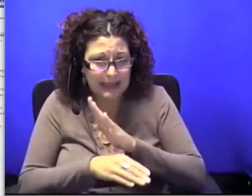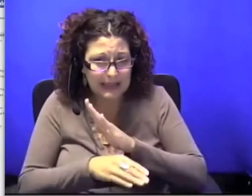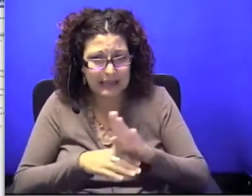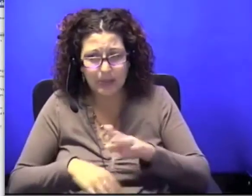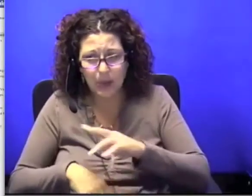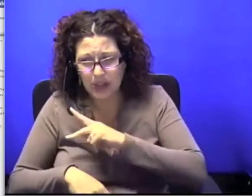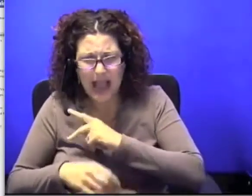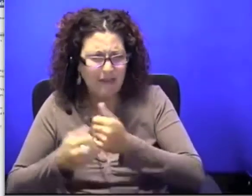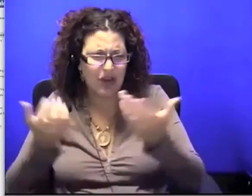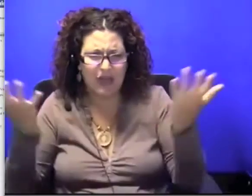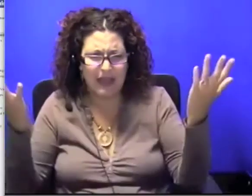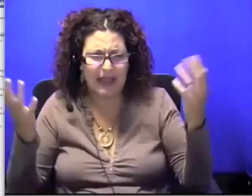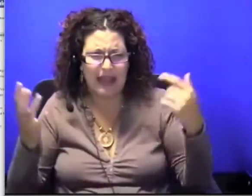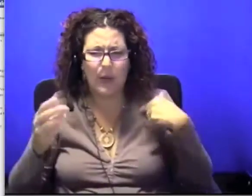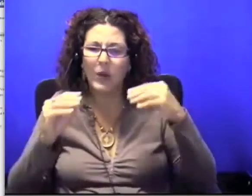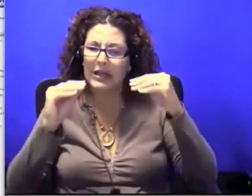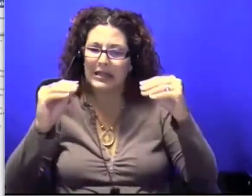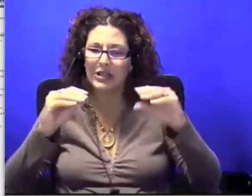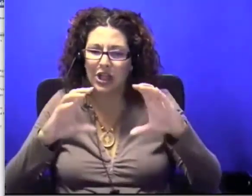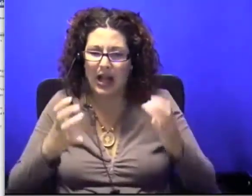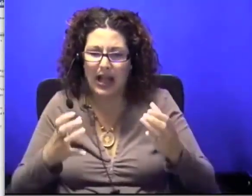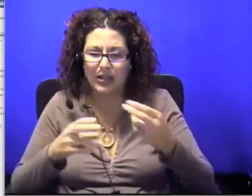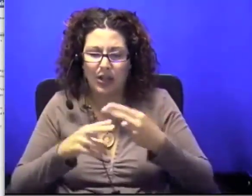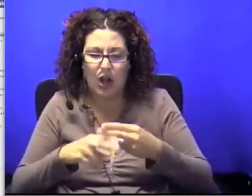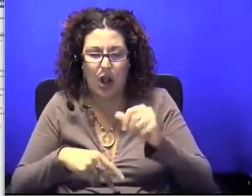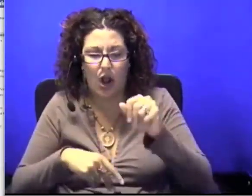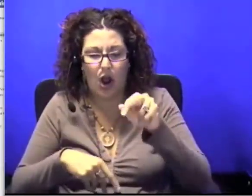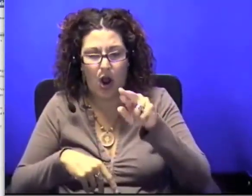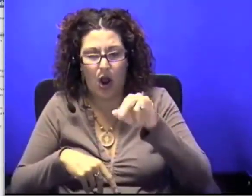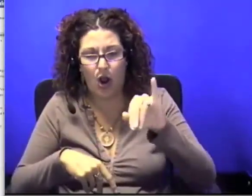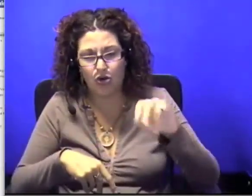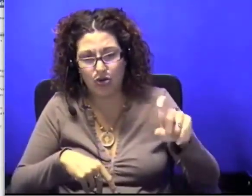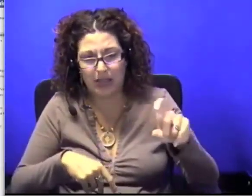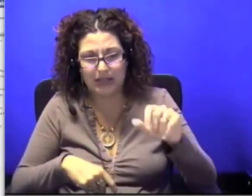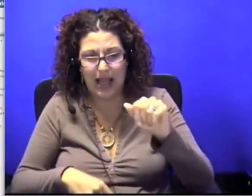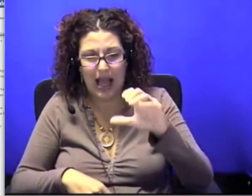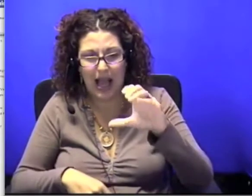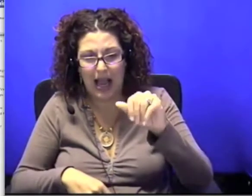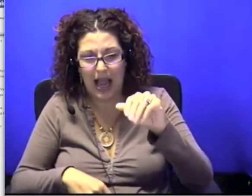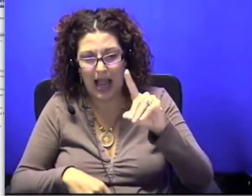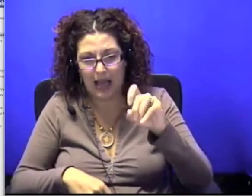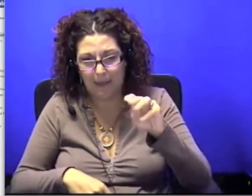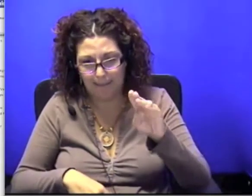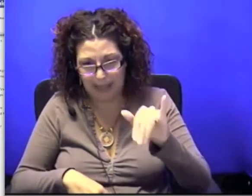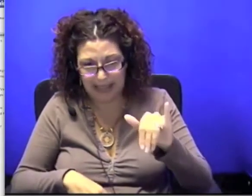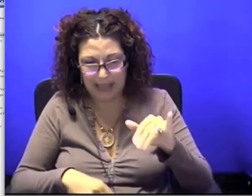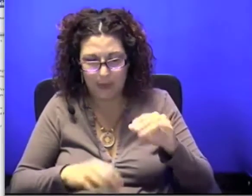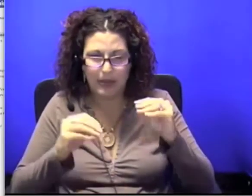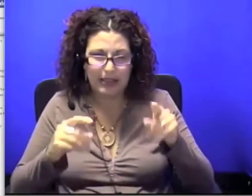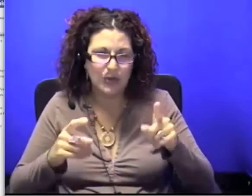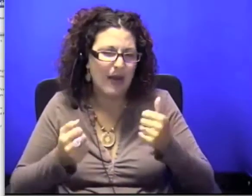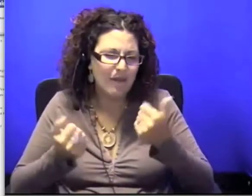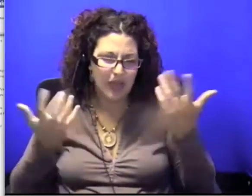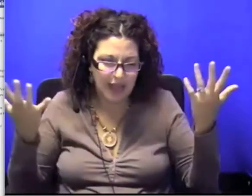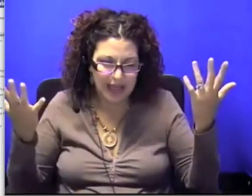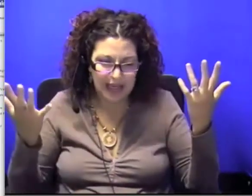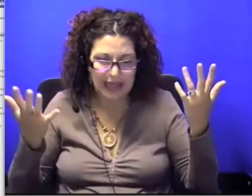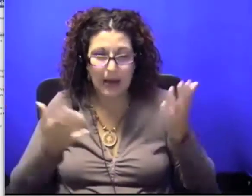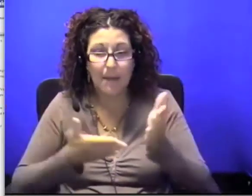life. We're going to be teaching classes, what we call the RX Academy. We're going to teach you all areas of success. It'll be part